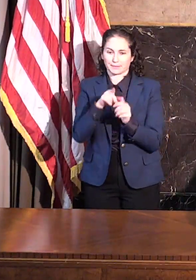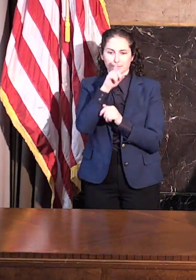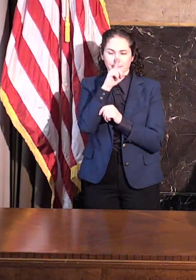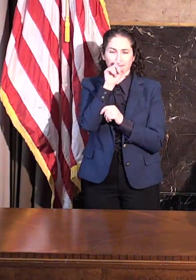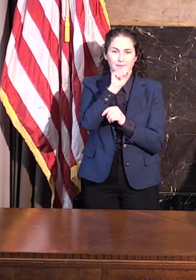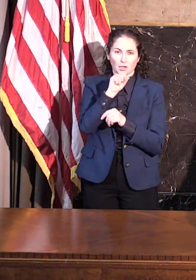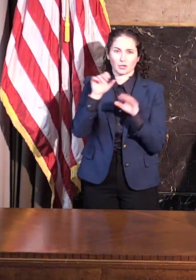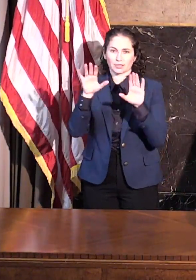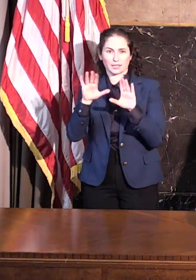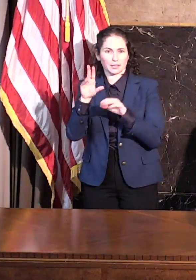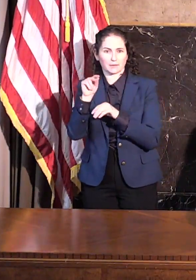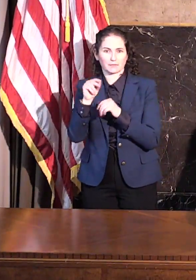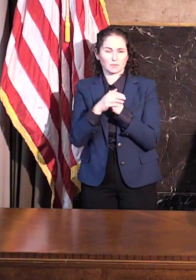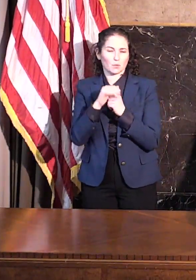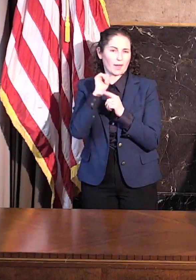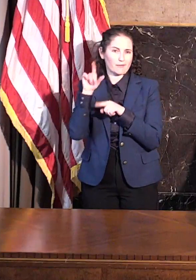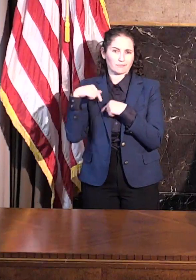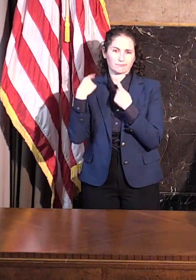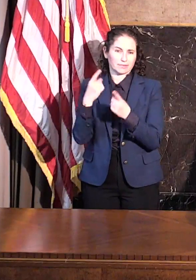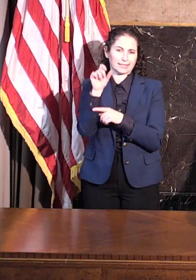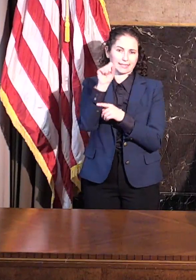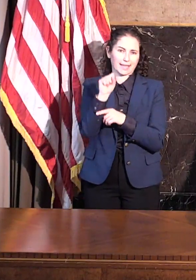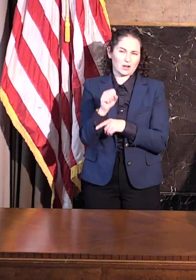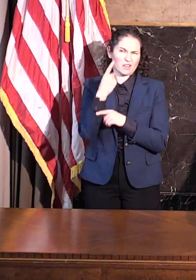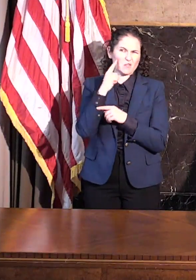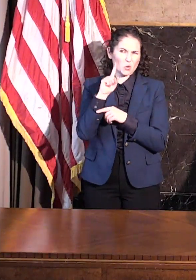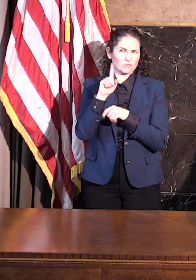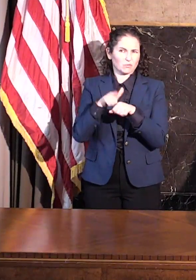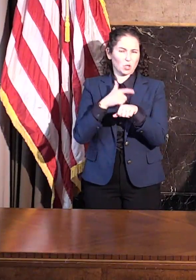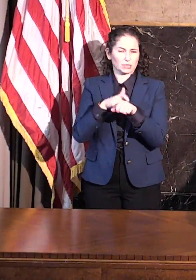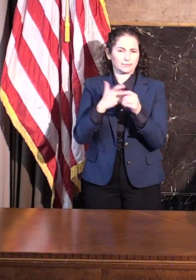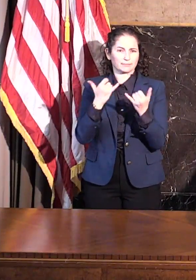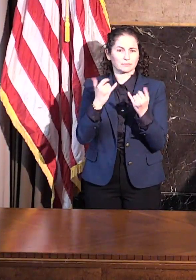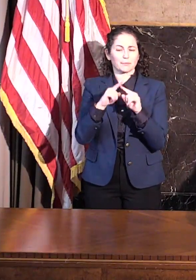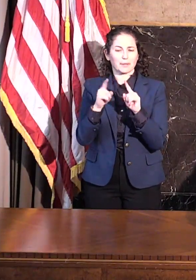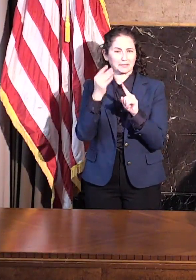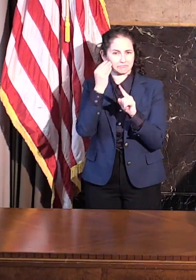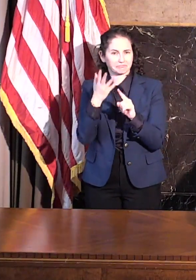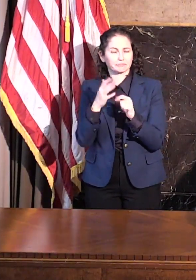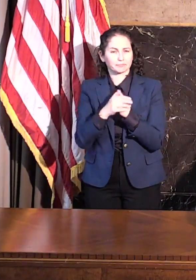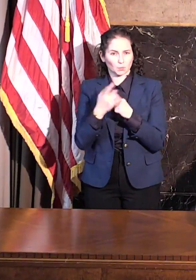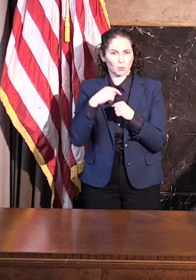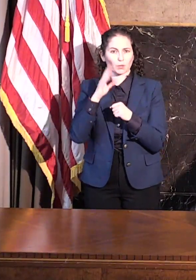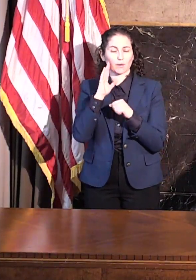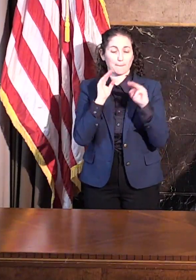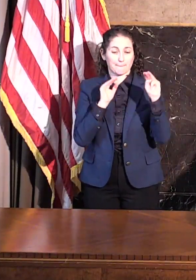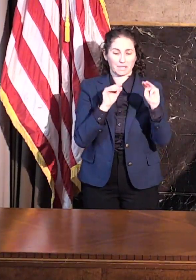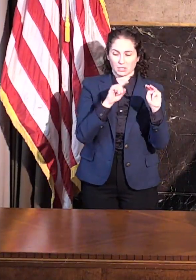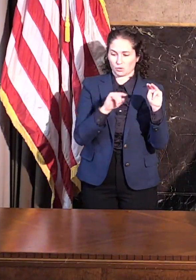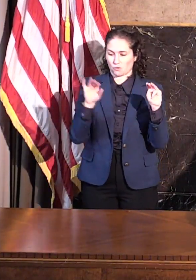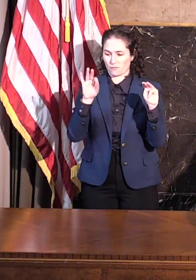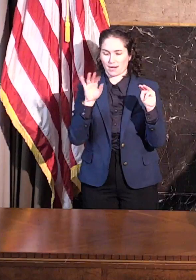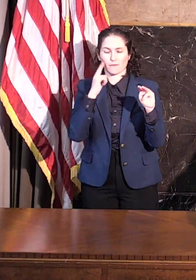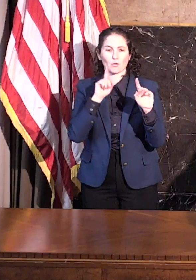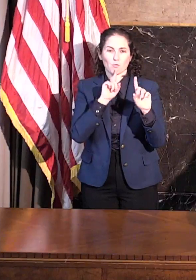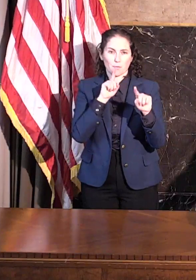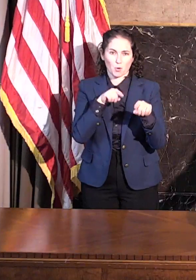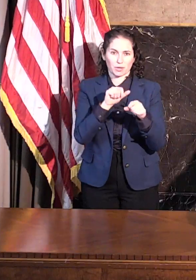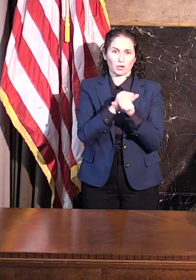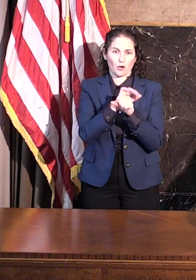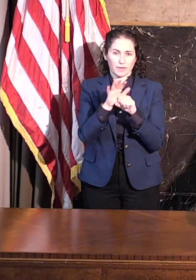million. And a lot of those waste dosages are human error, a vial drops, a vial was broken in transport, those type of situations.